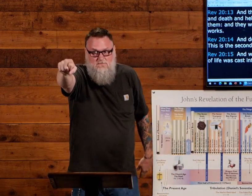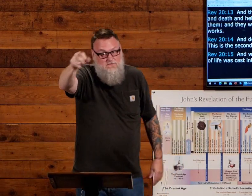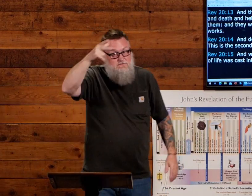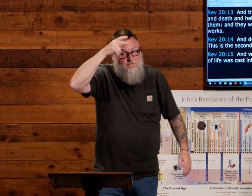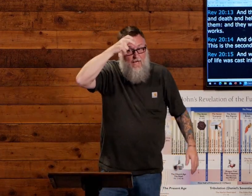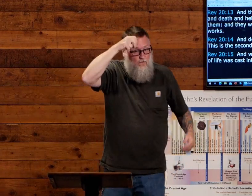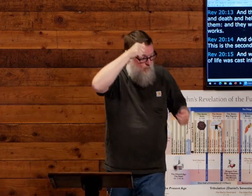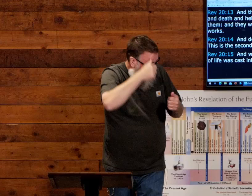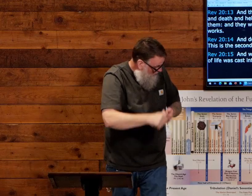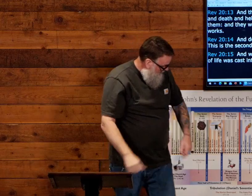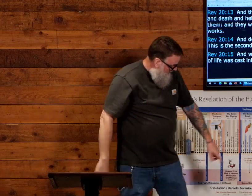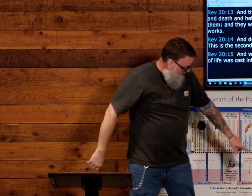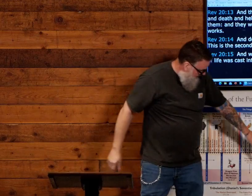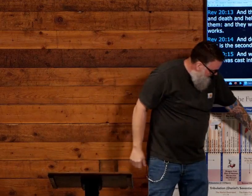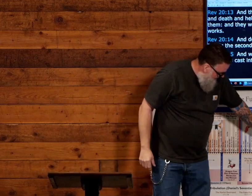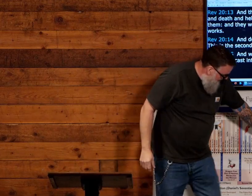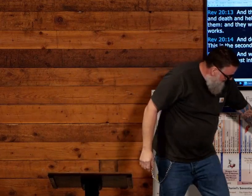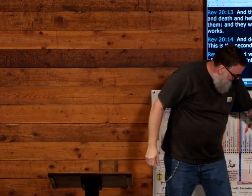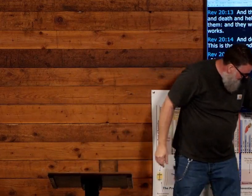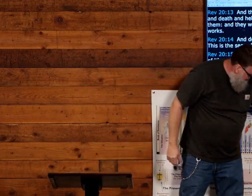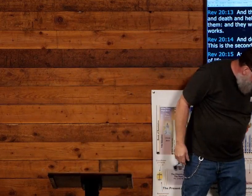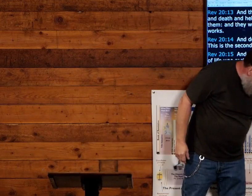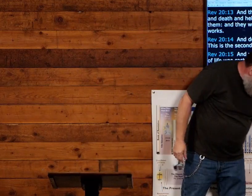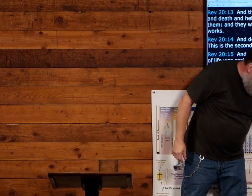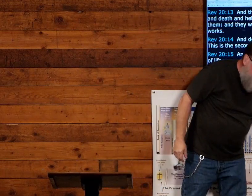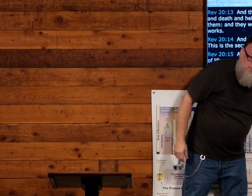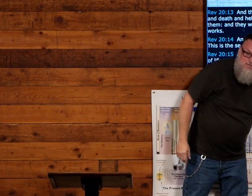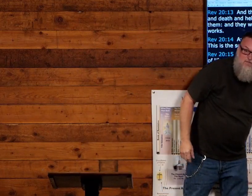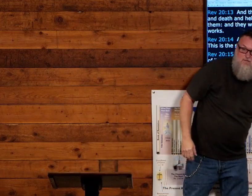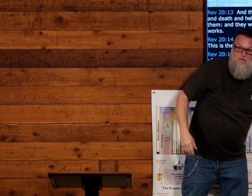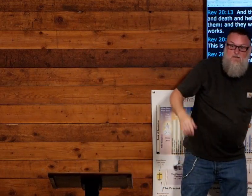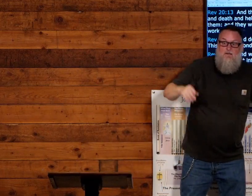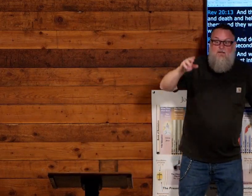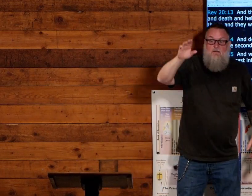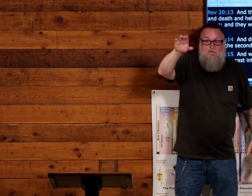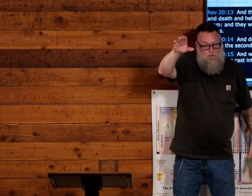Yes, even Satan will face judgment. Yes, he's faced it here.